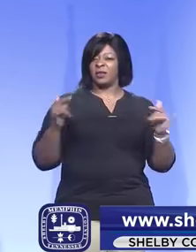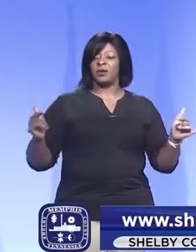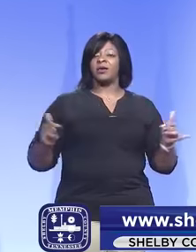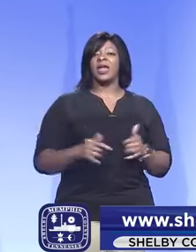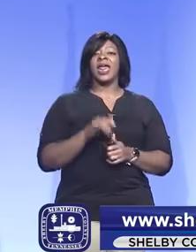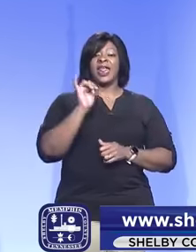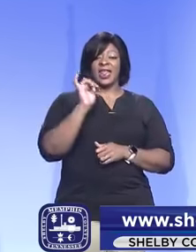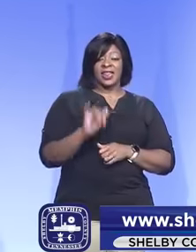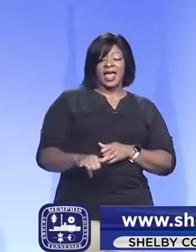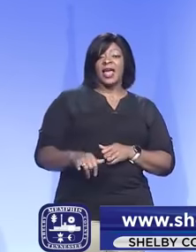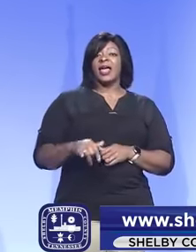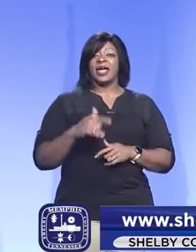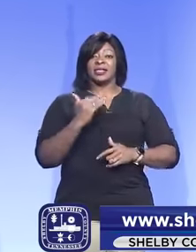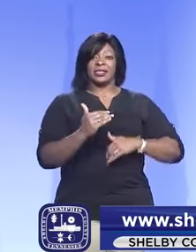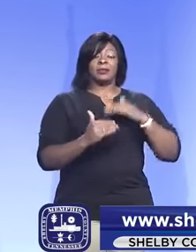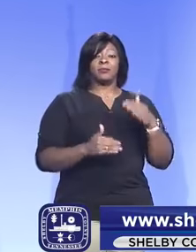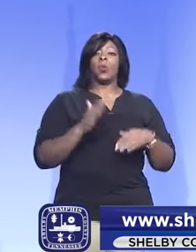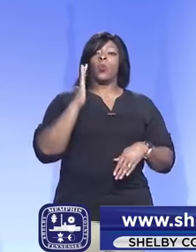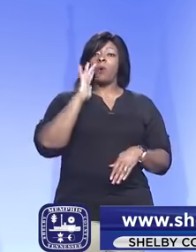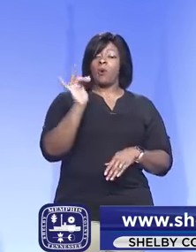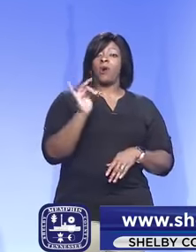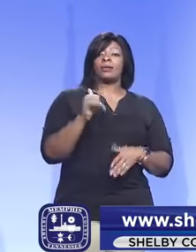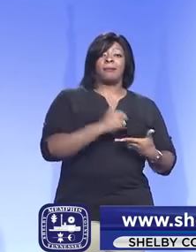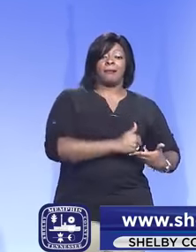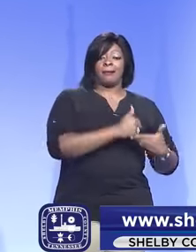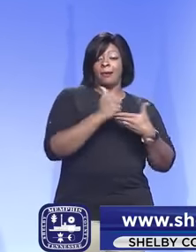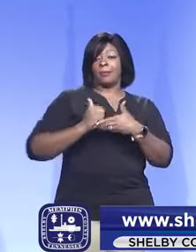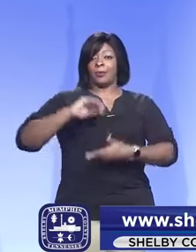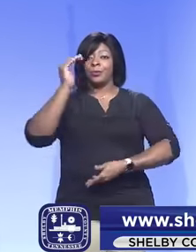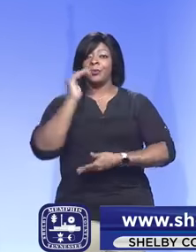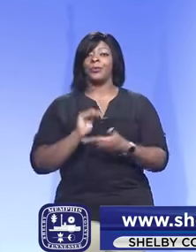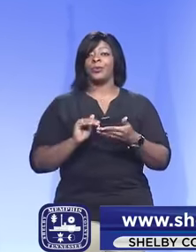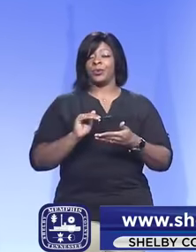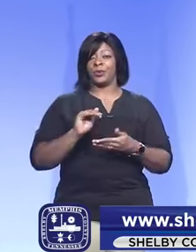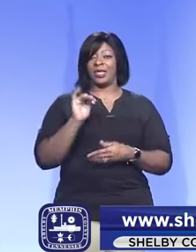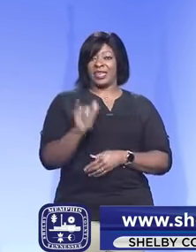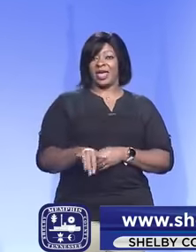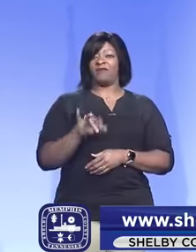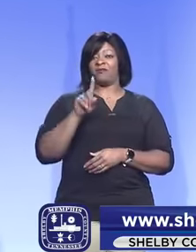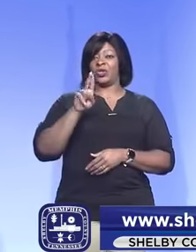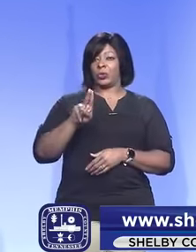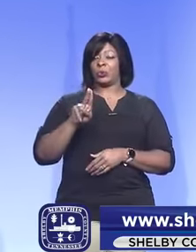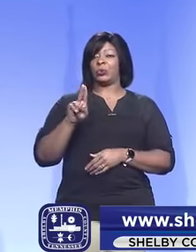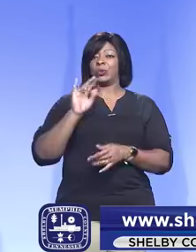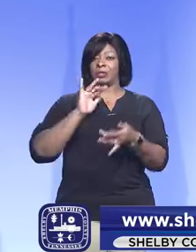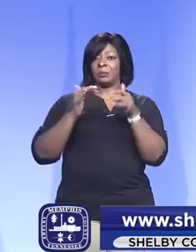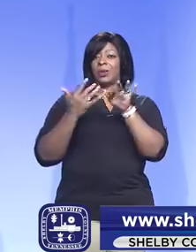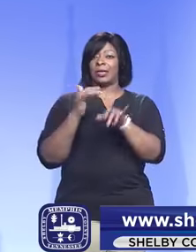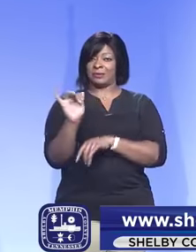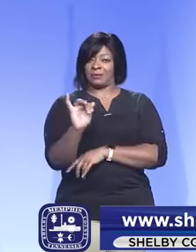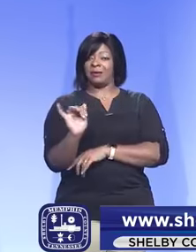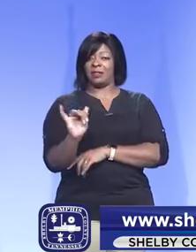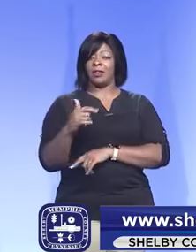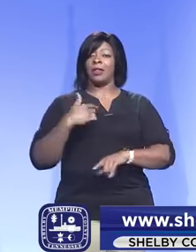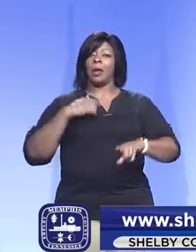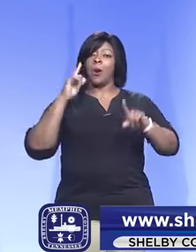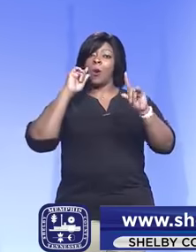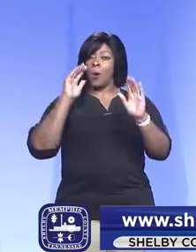that those measures may also decrease the spread of influenza. And our